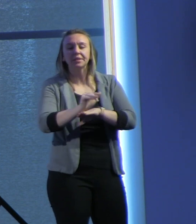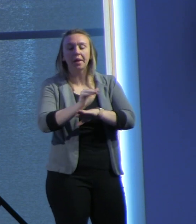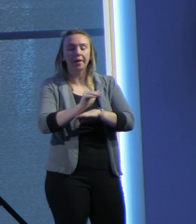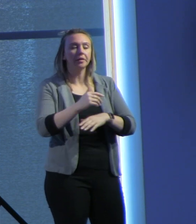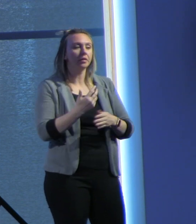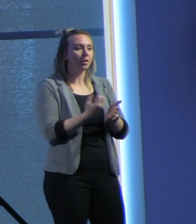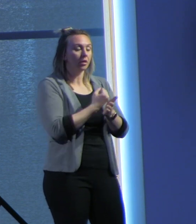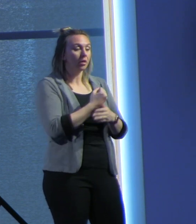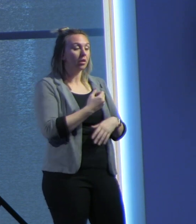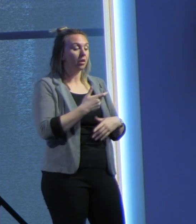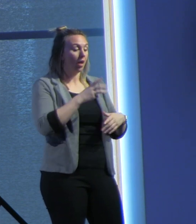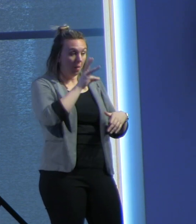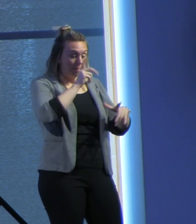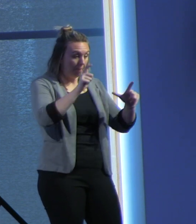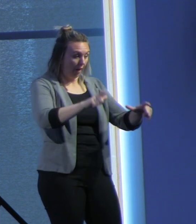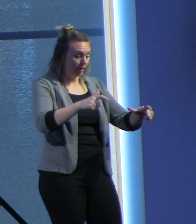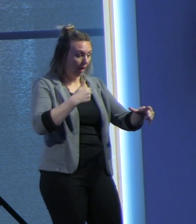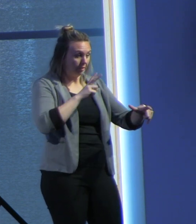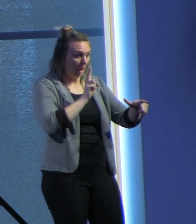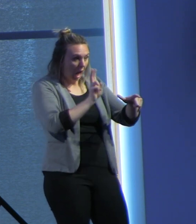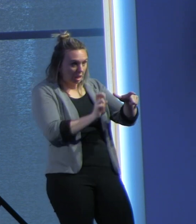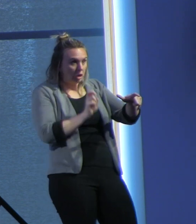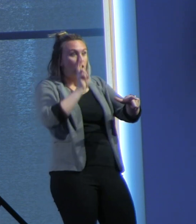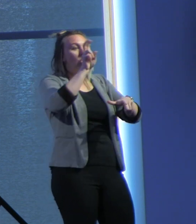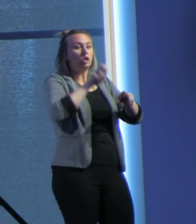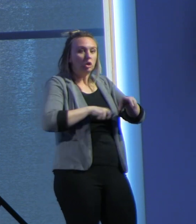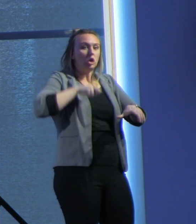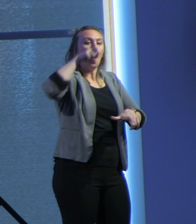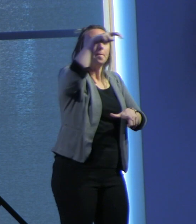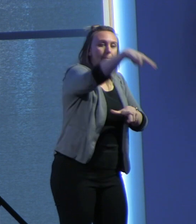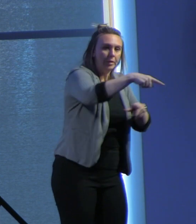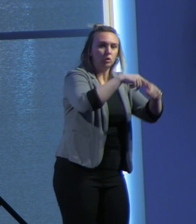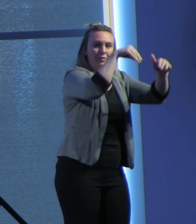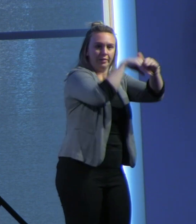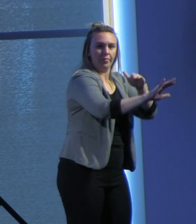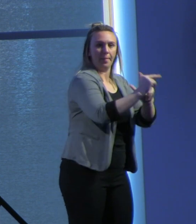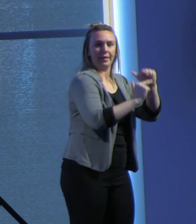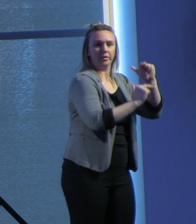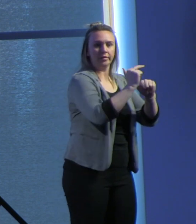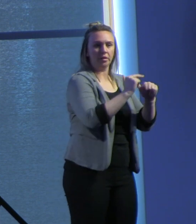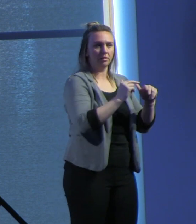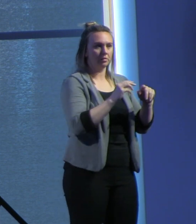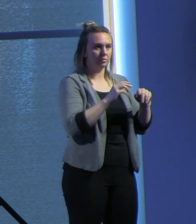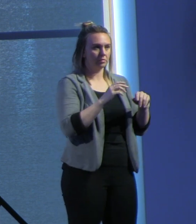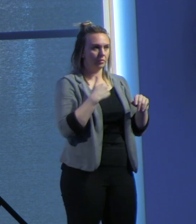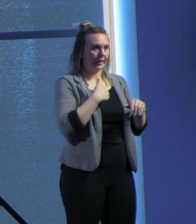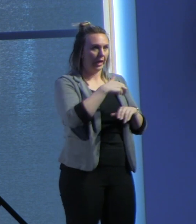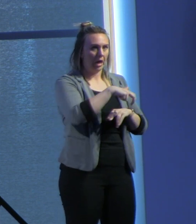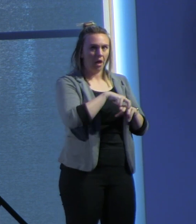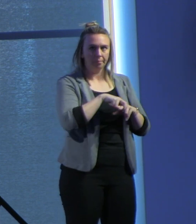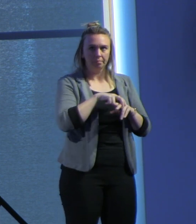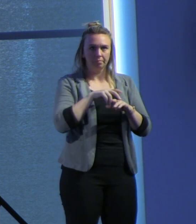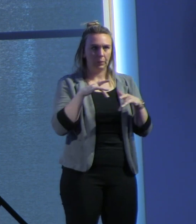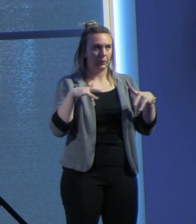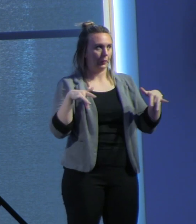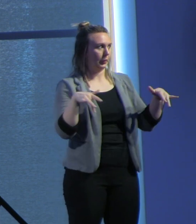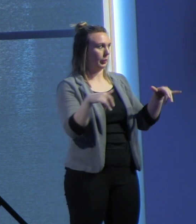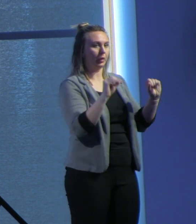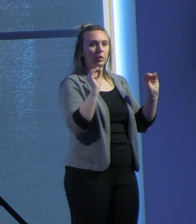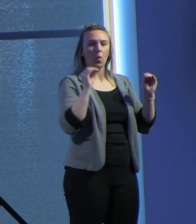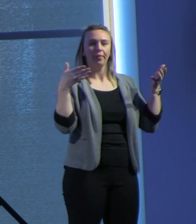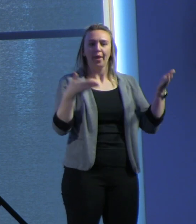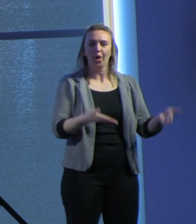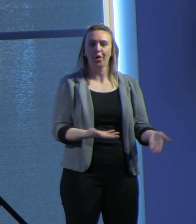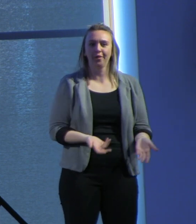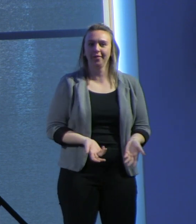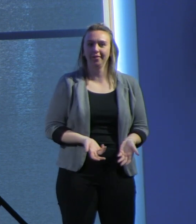we had to jump over a big puddle to get in the building, and nobody else was there. And finally,